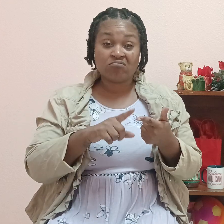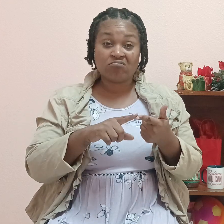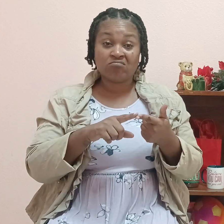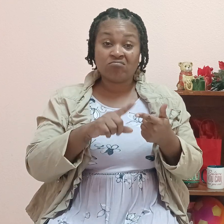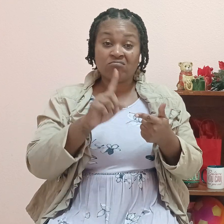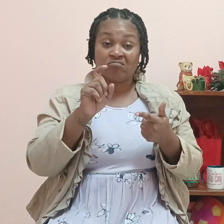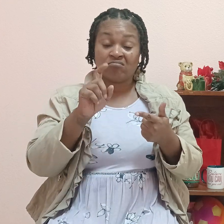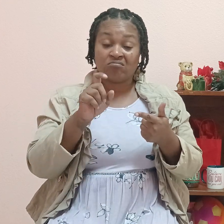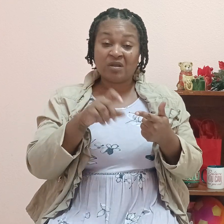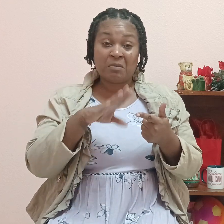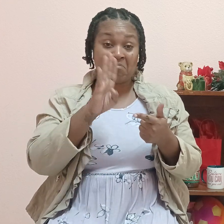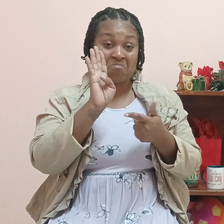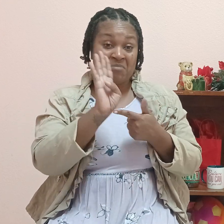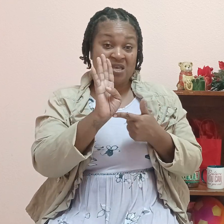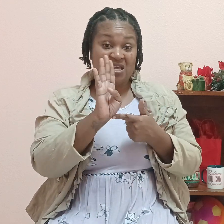B, jerk chicken,